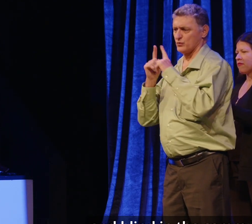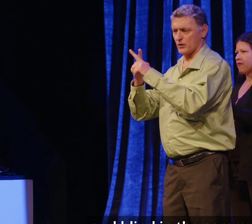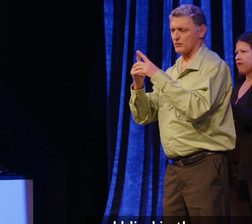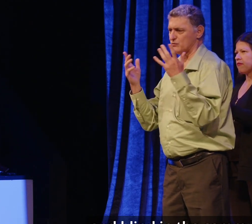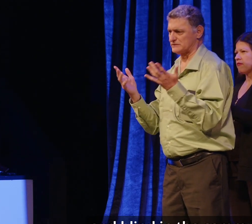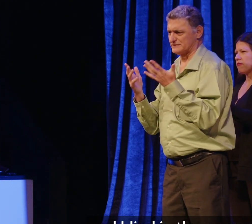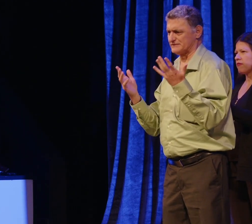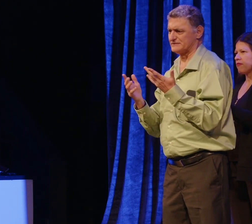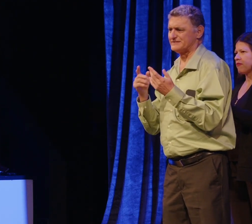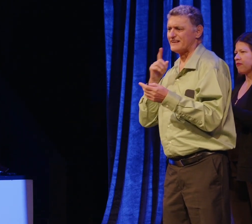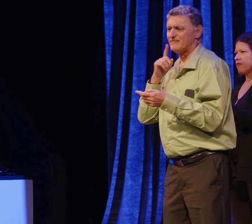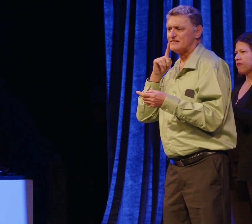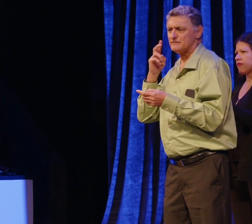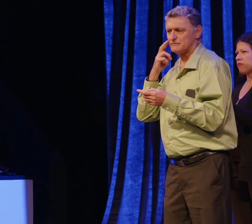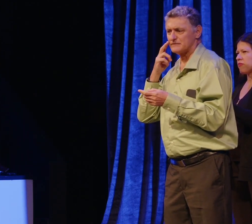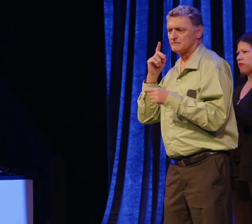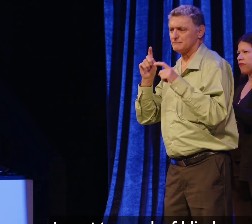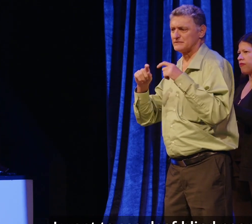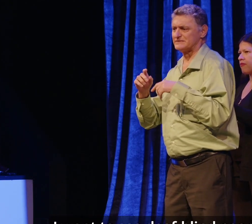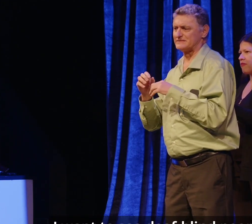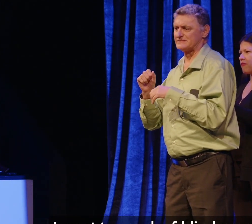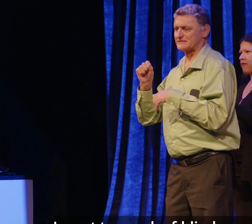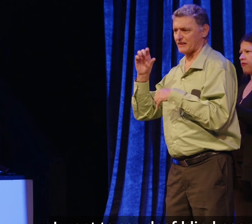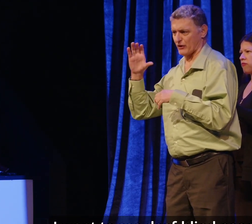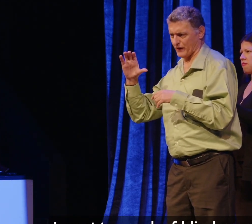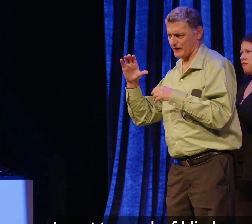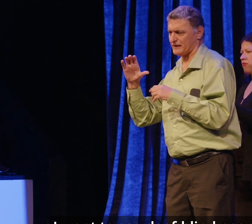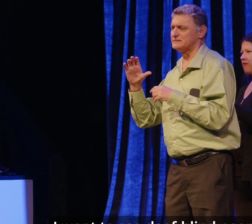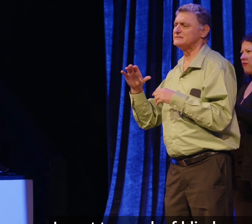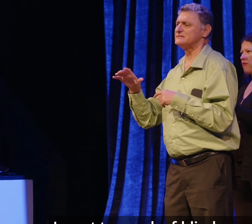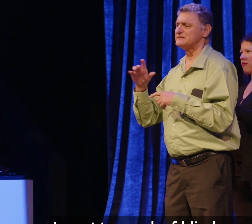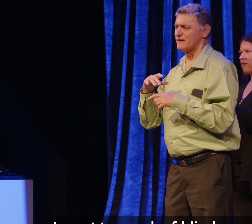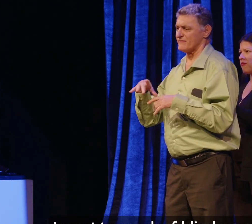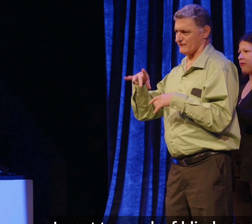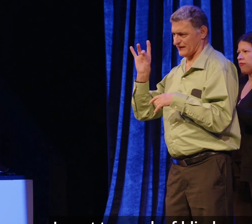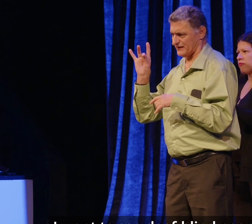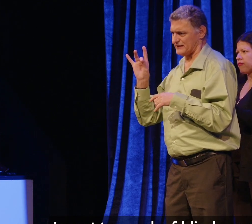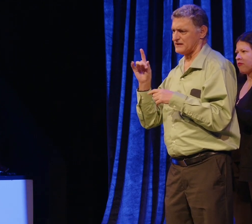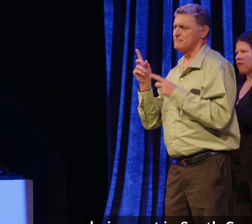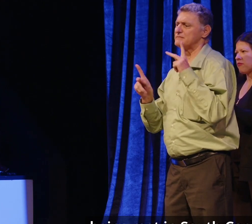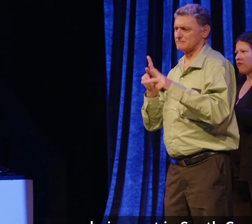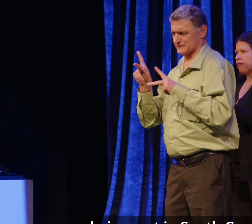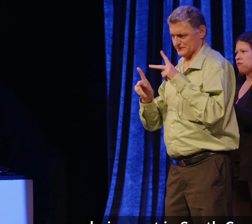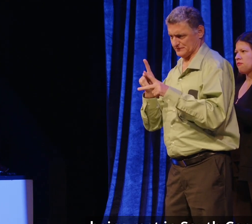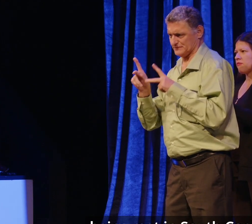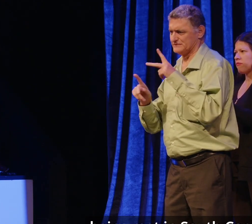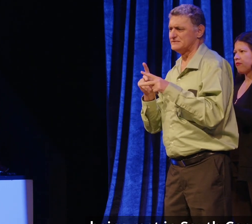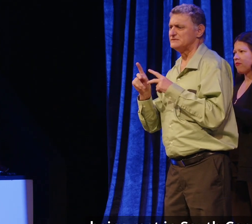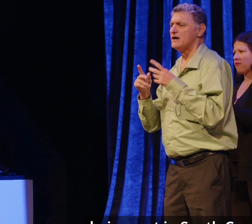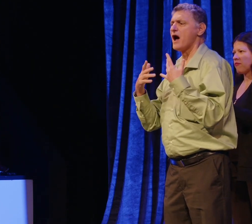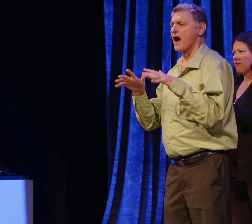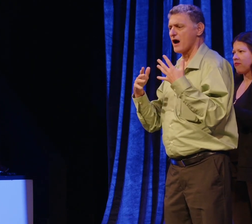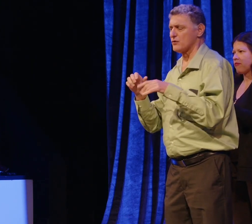in the community. I want to see deaf-blind people's needs being met in South Carolina.